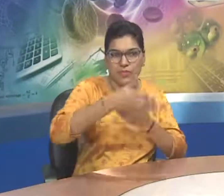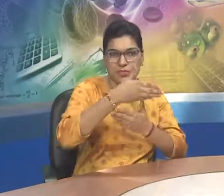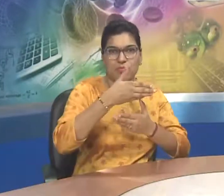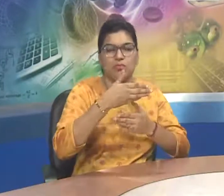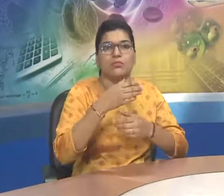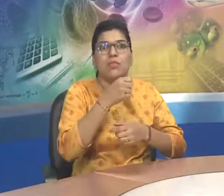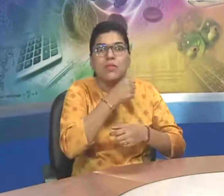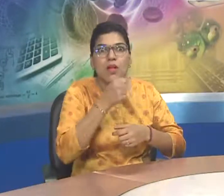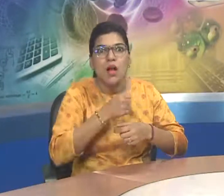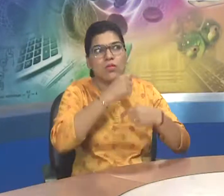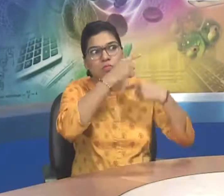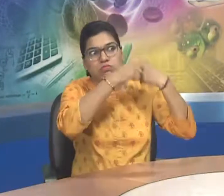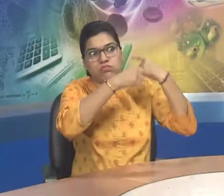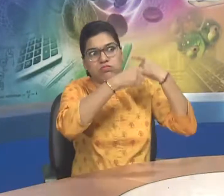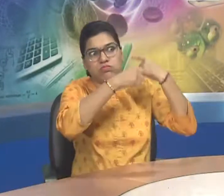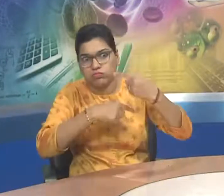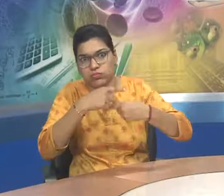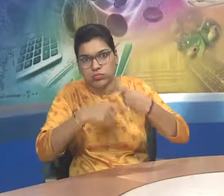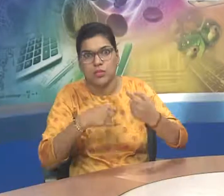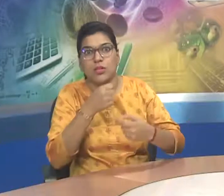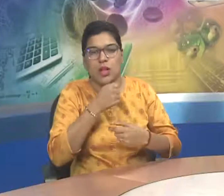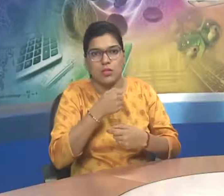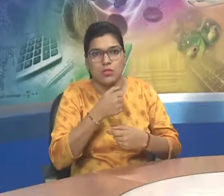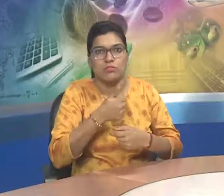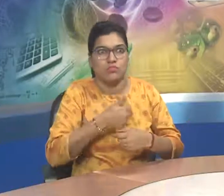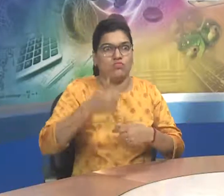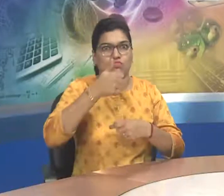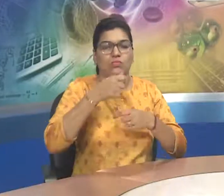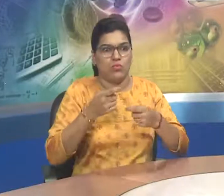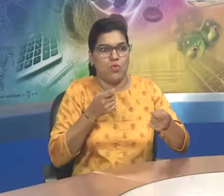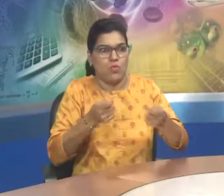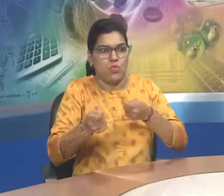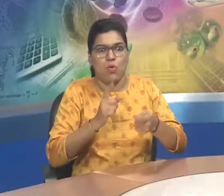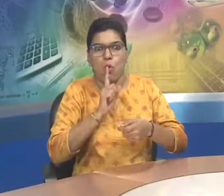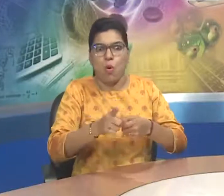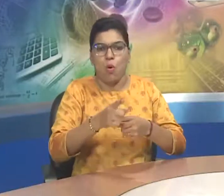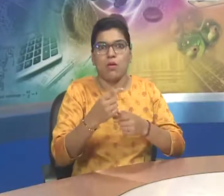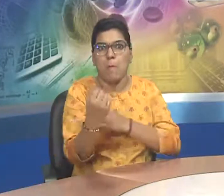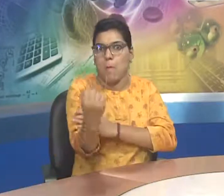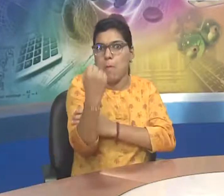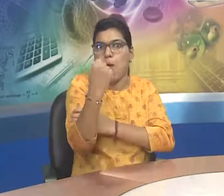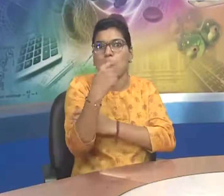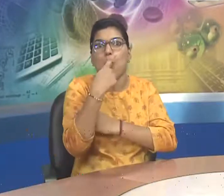a decorum in entire nation or country.